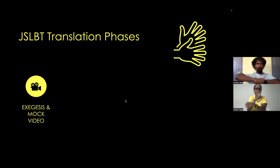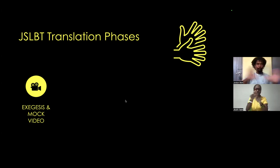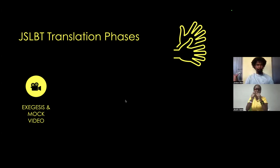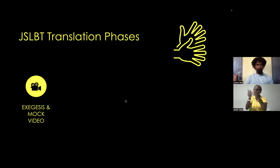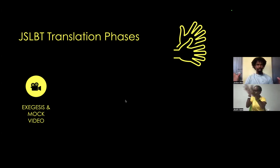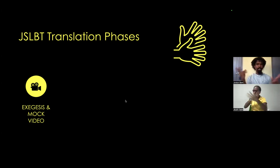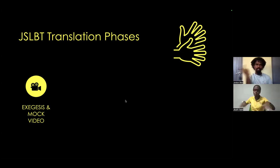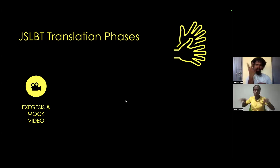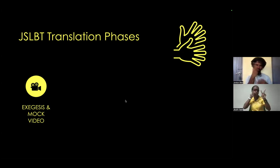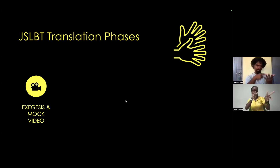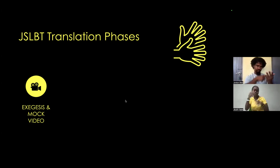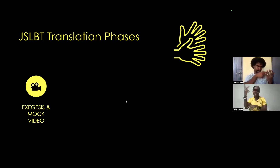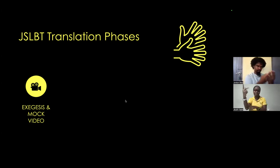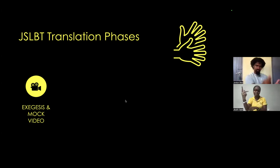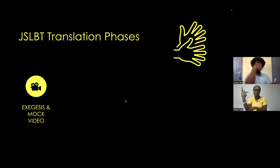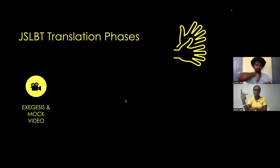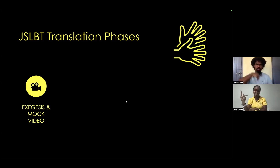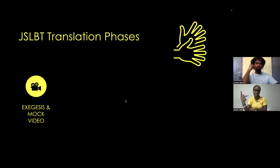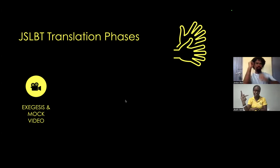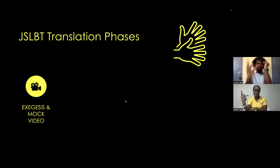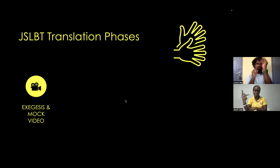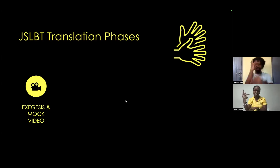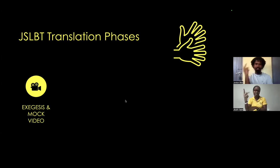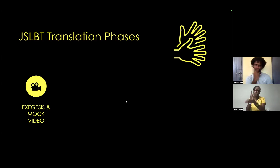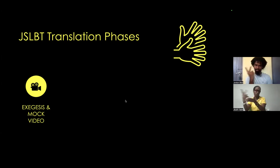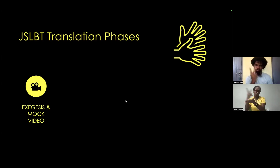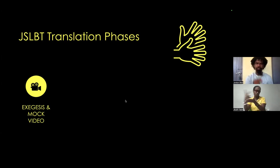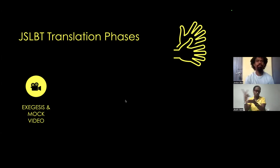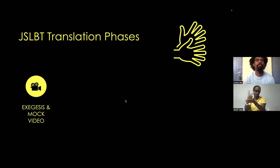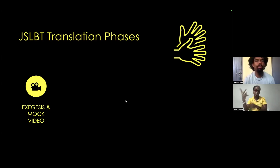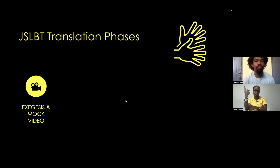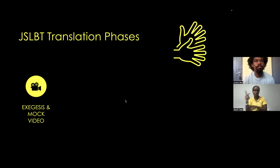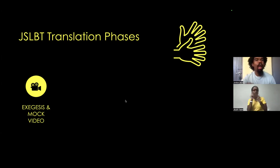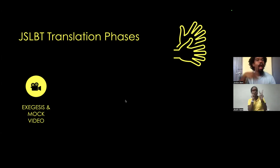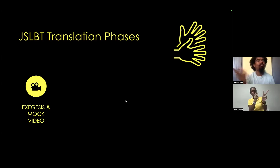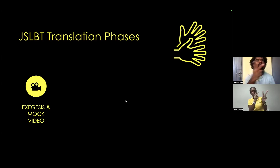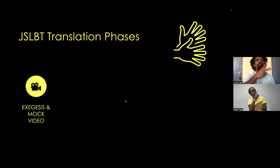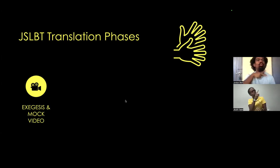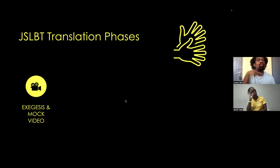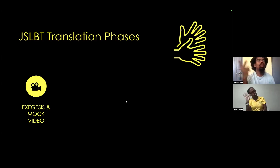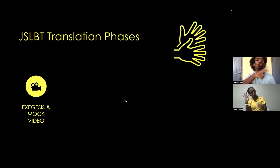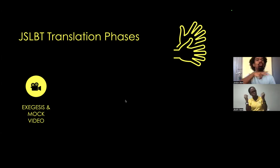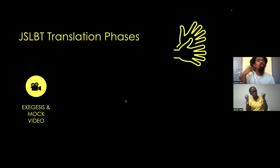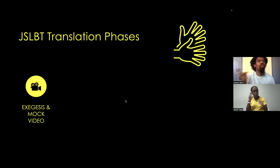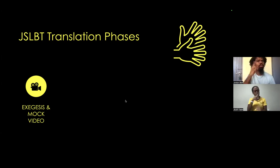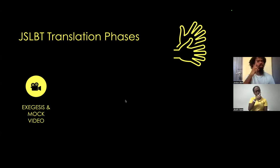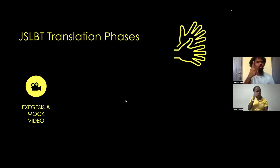then the team would watch on Thursdays. Every 2 weeks, they would watch on